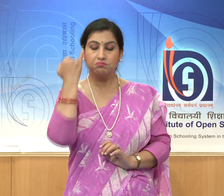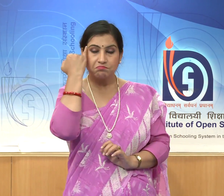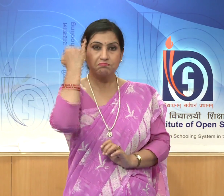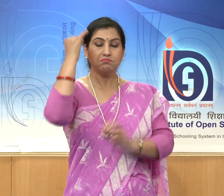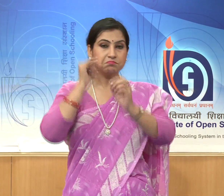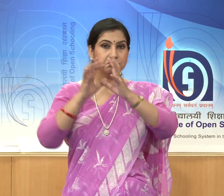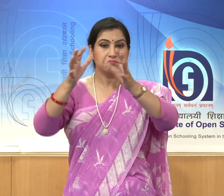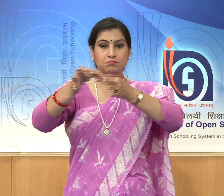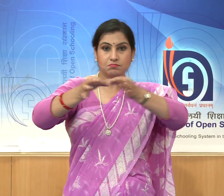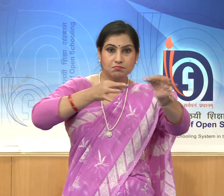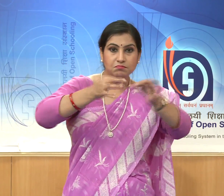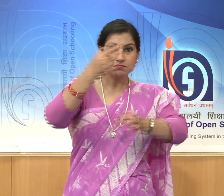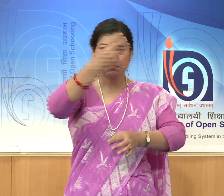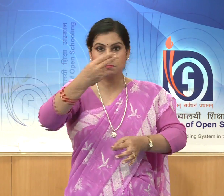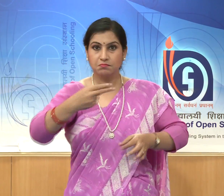illustrated manuscripts.